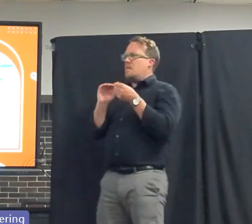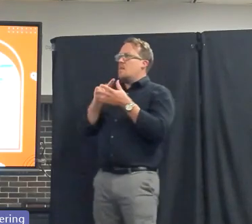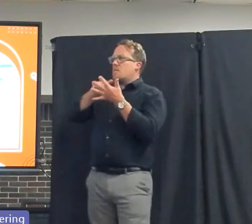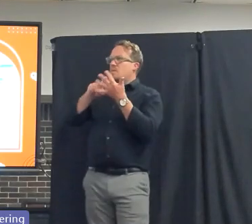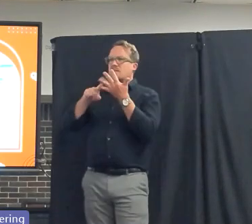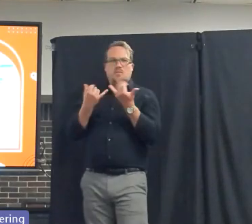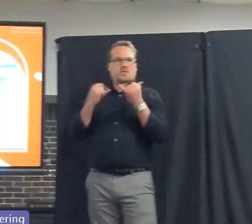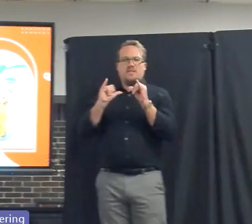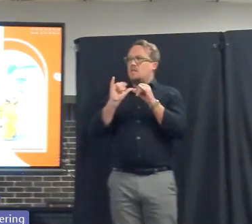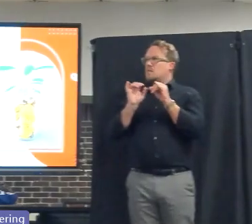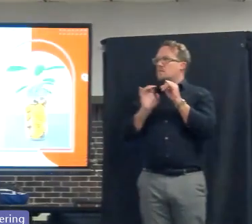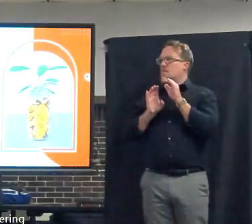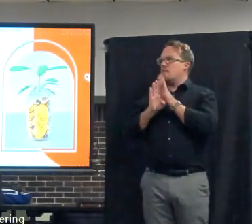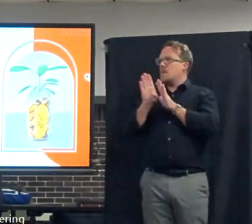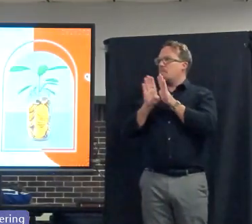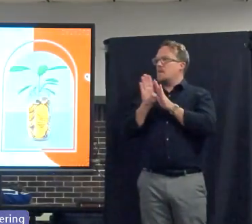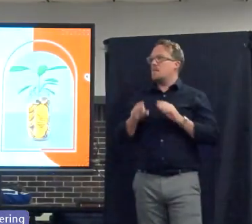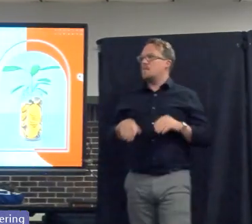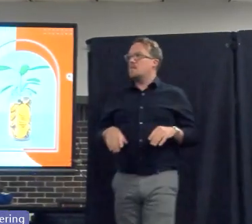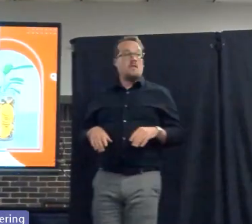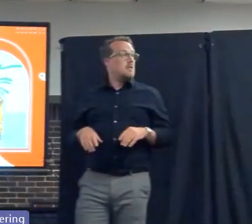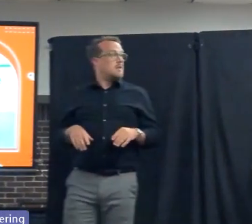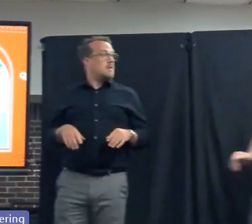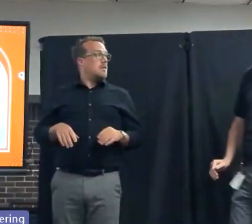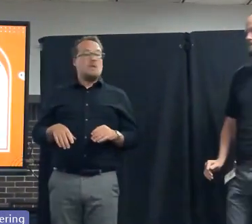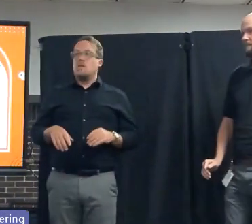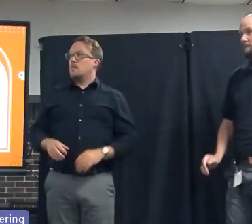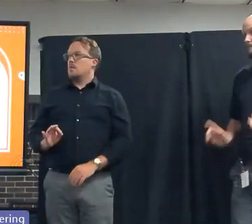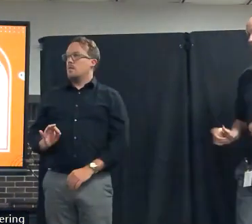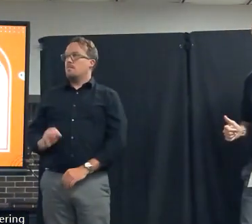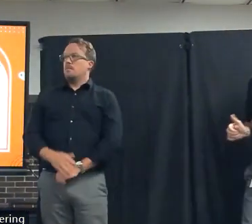still working on. Jeremy, can you step back?